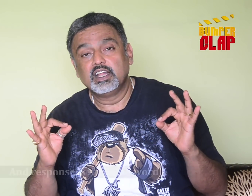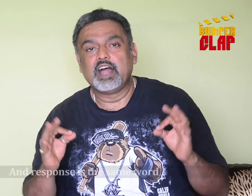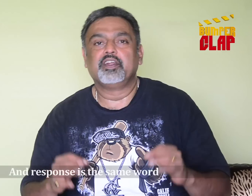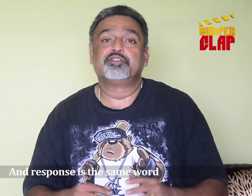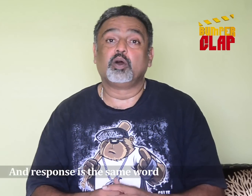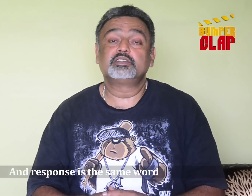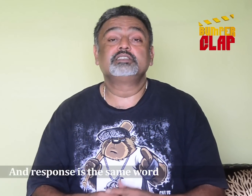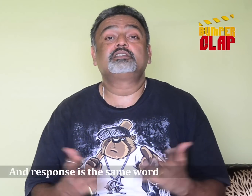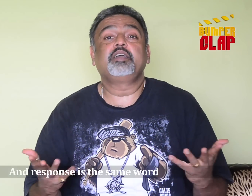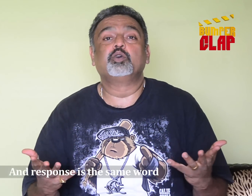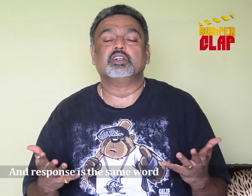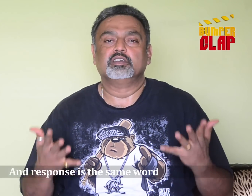And the response is the same word.